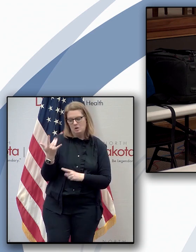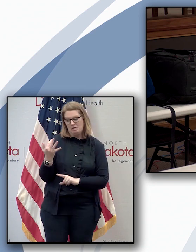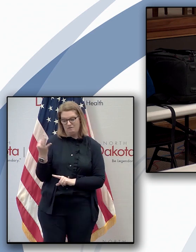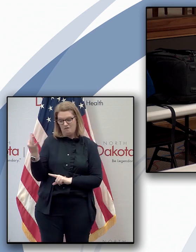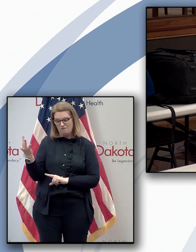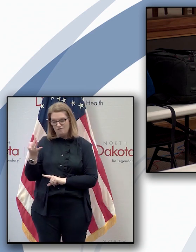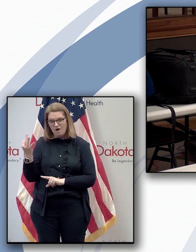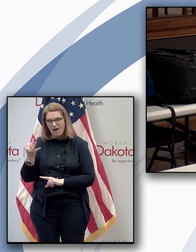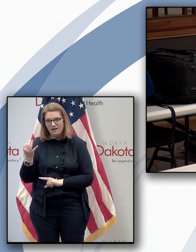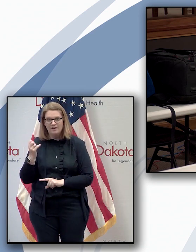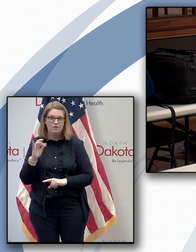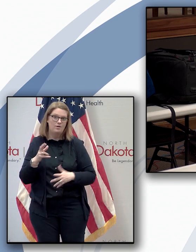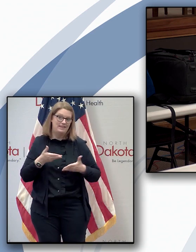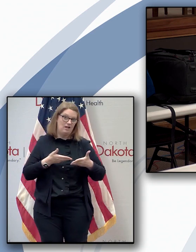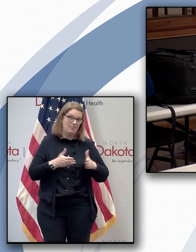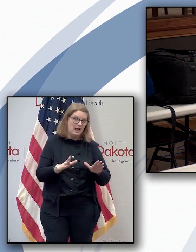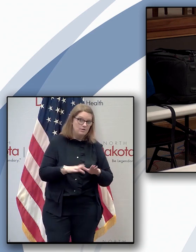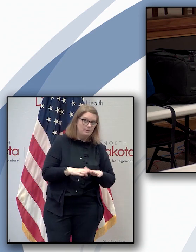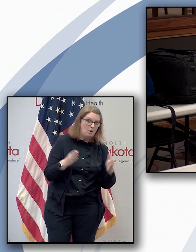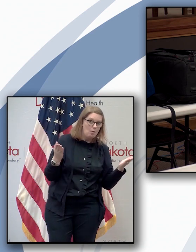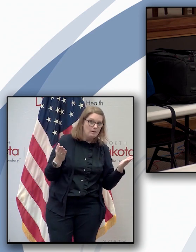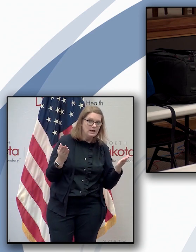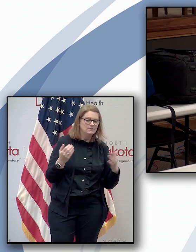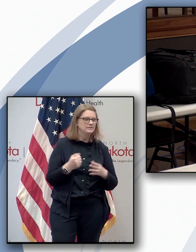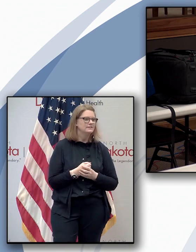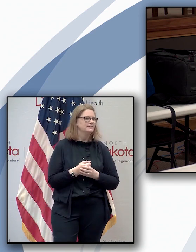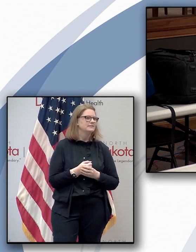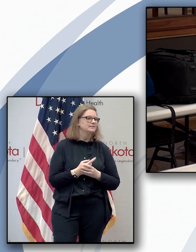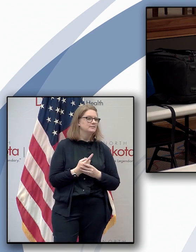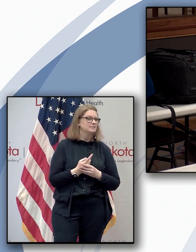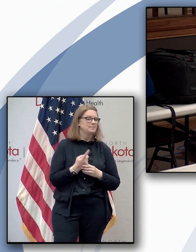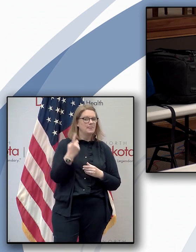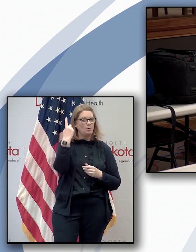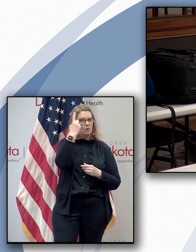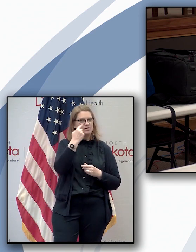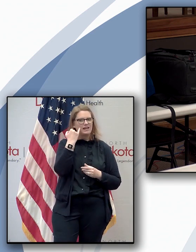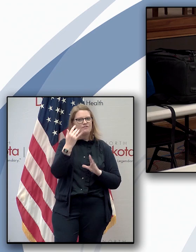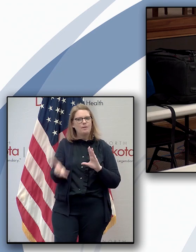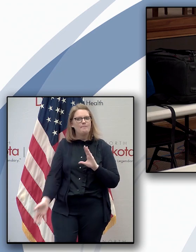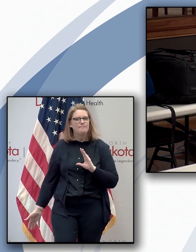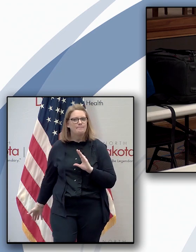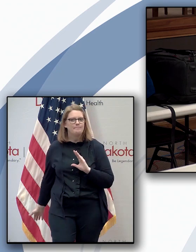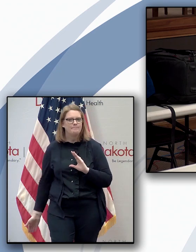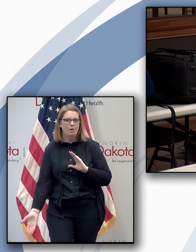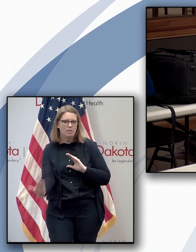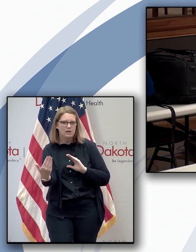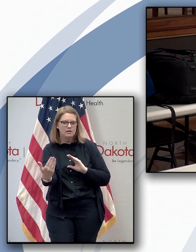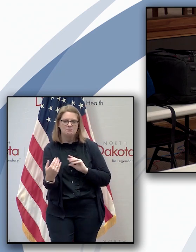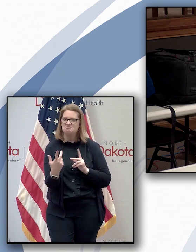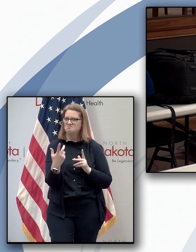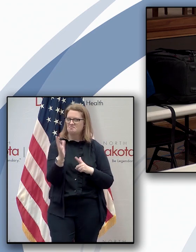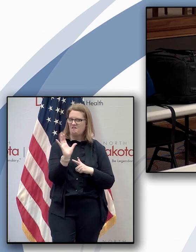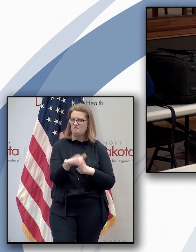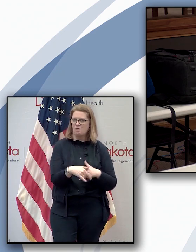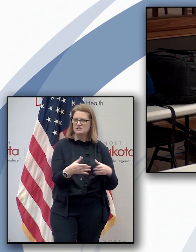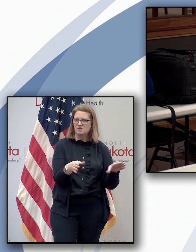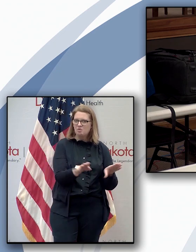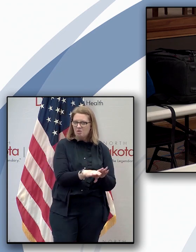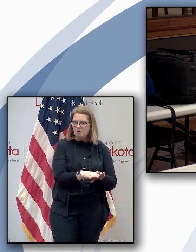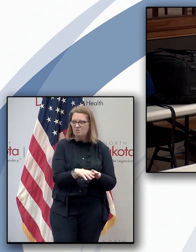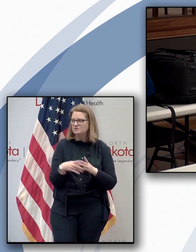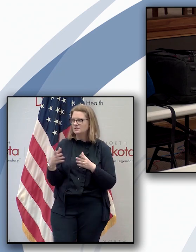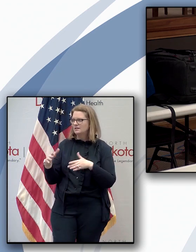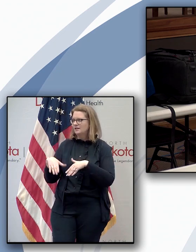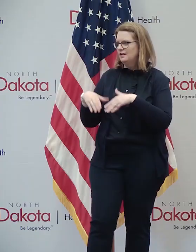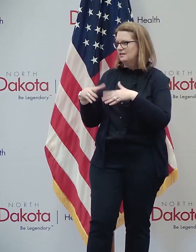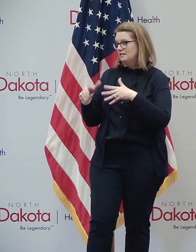Governor, question on a specific. We've been talking to some bowling alley owners, and they say that they're getting some conflicting guidance as